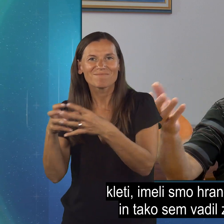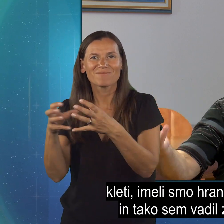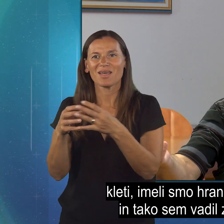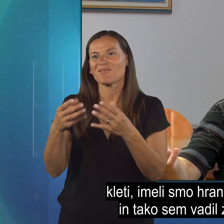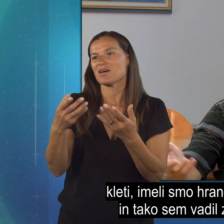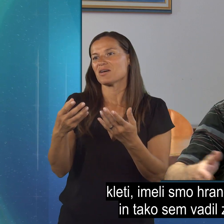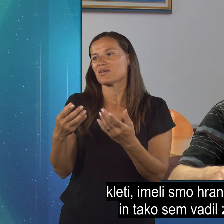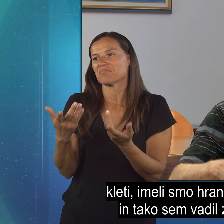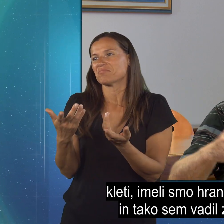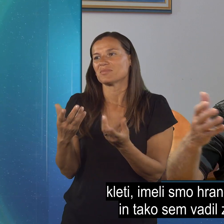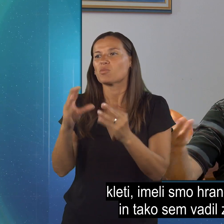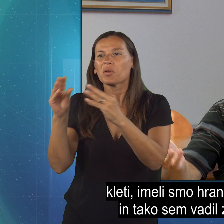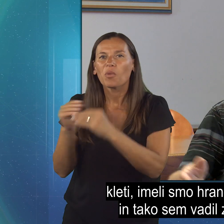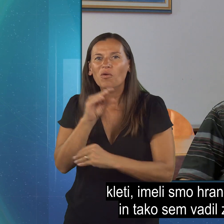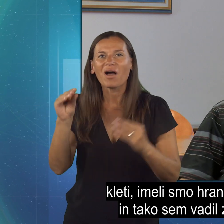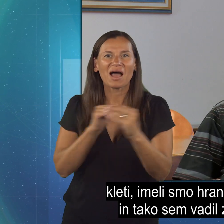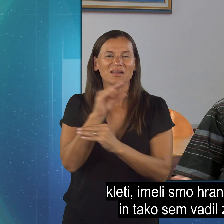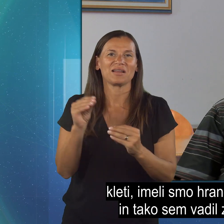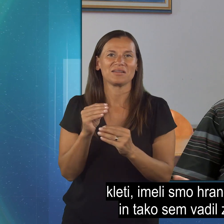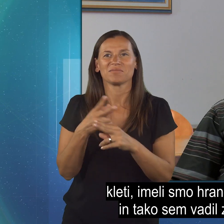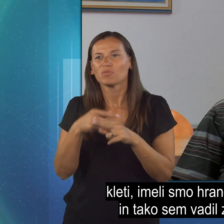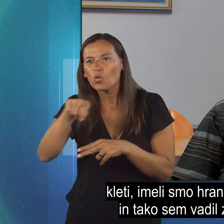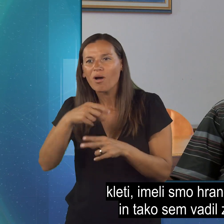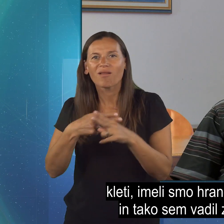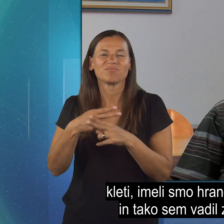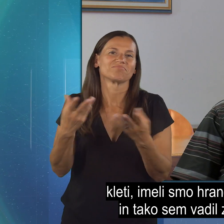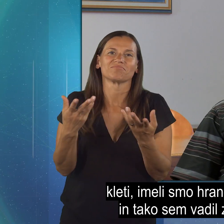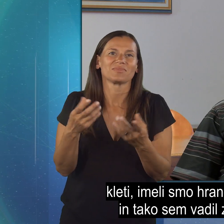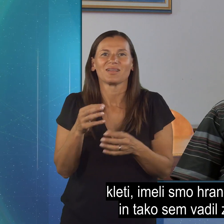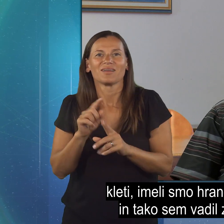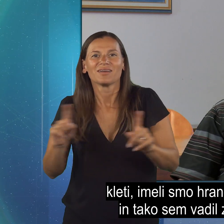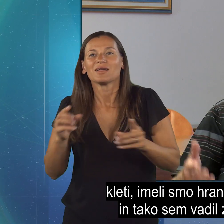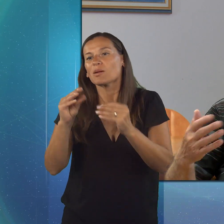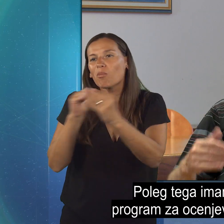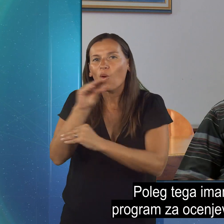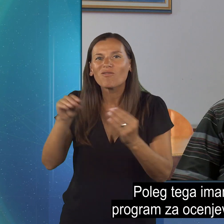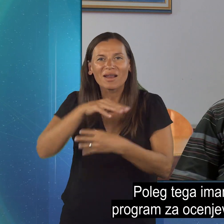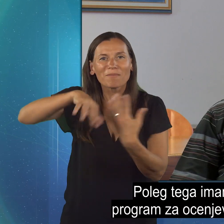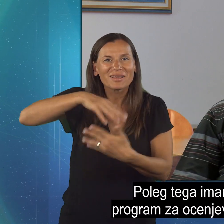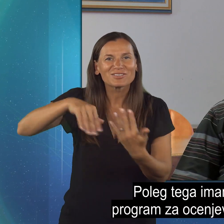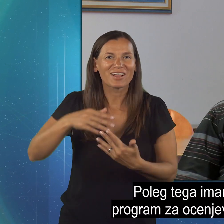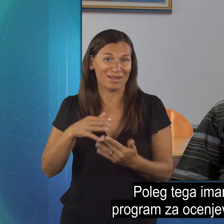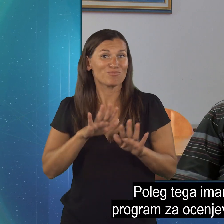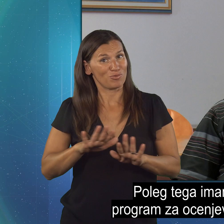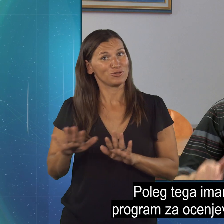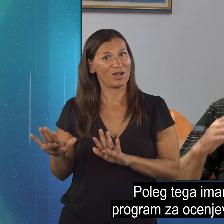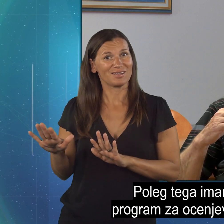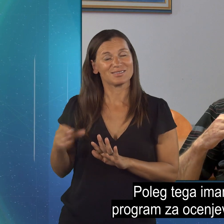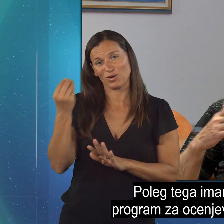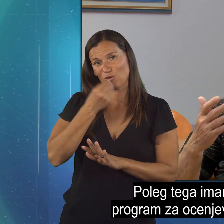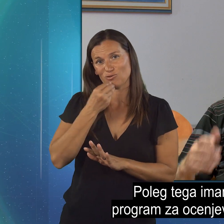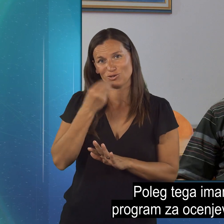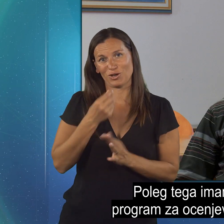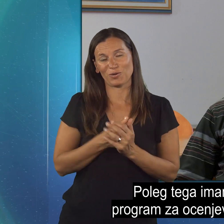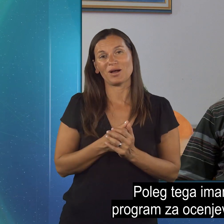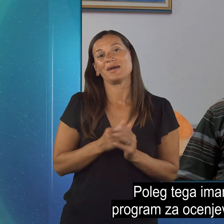cellar, have some food, have some conversation, and I would practice sign language that way. Additionally, at NTID, we